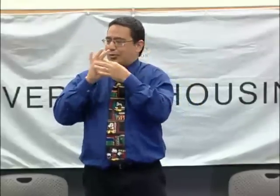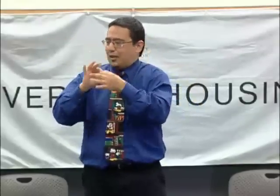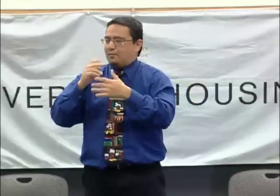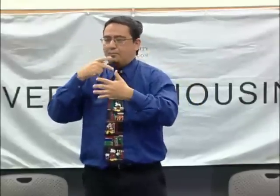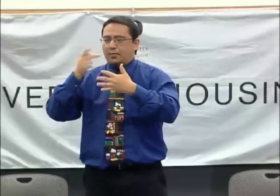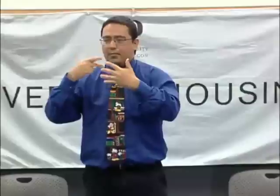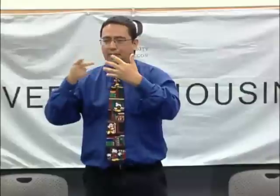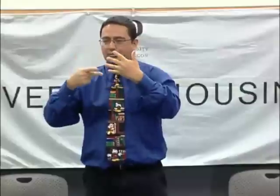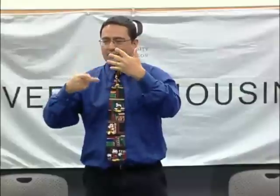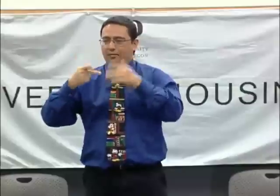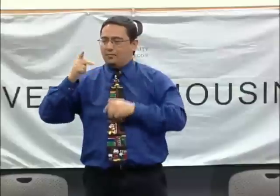separate levels